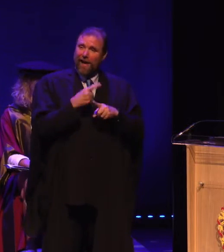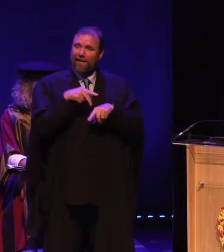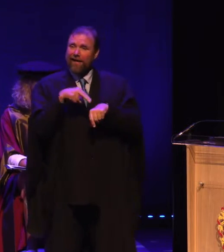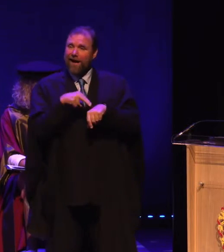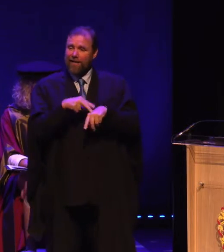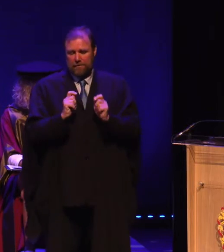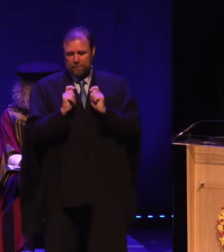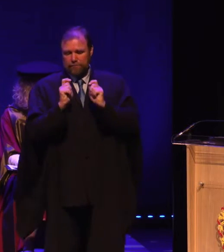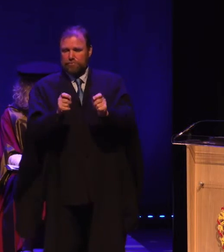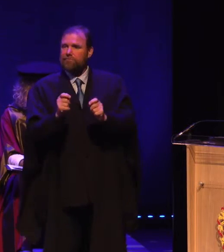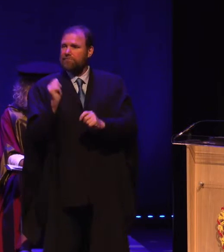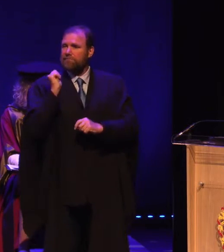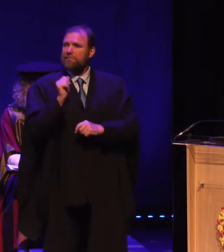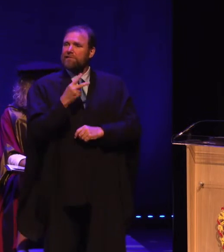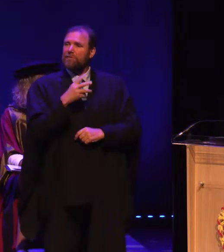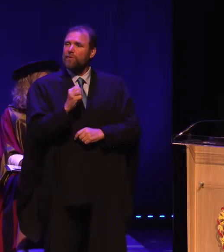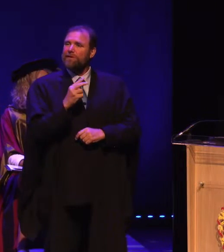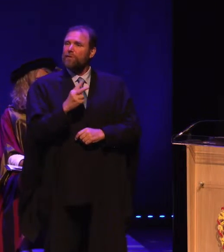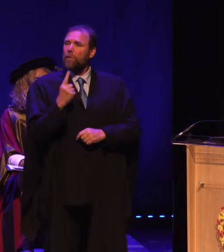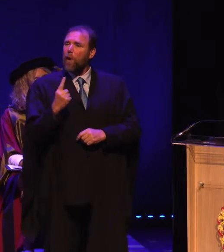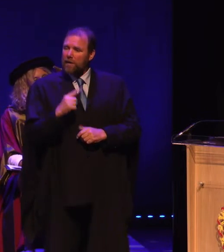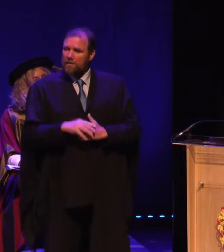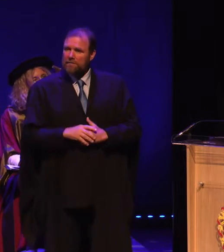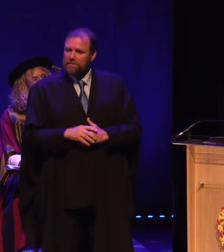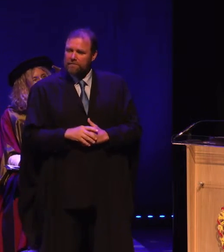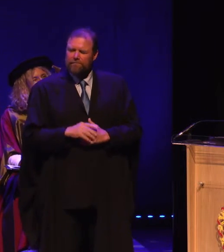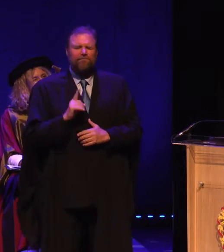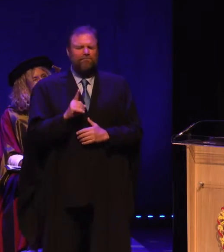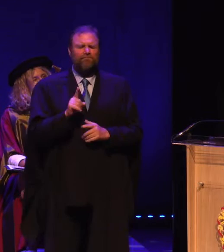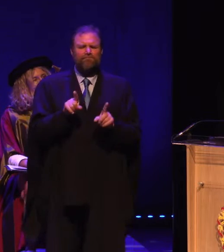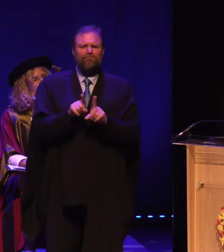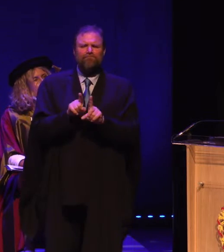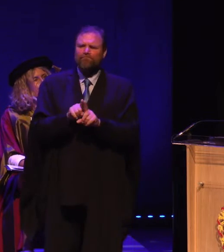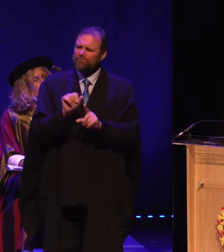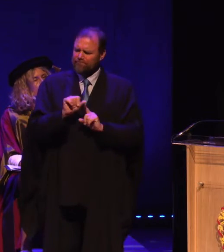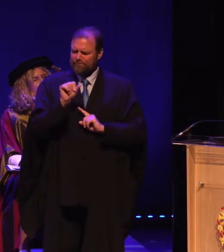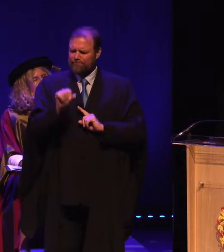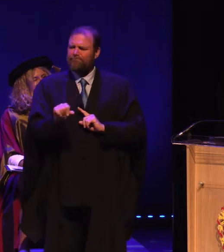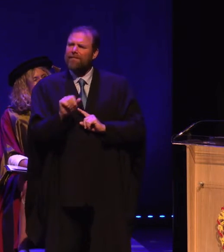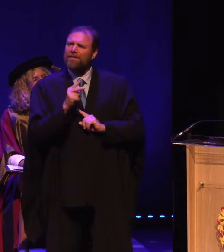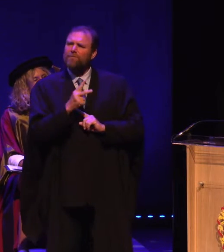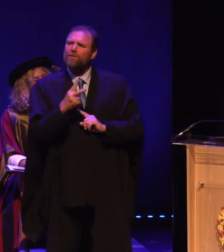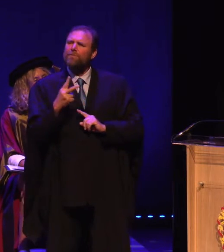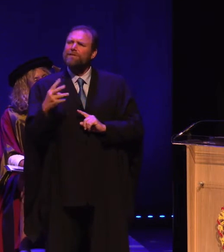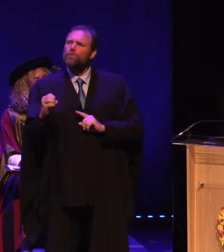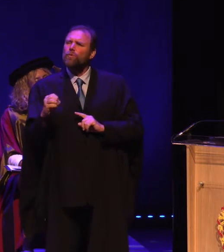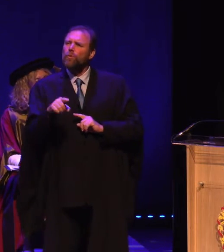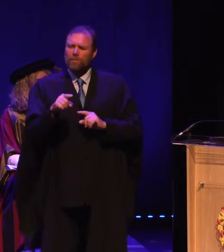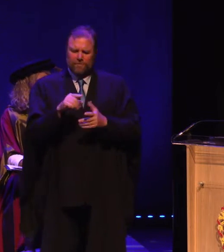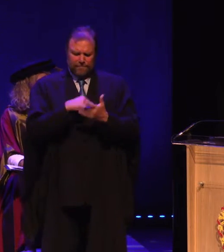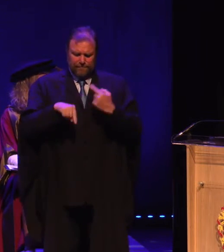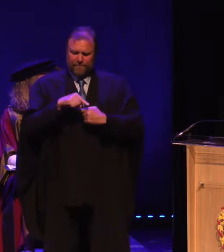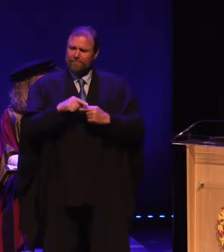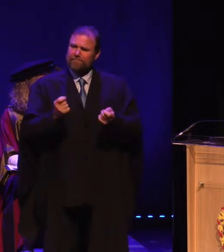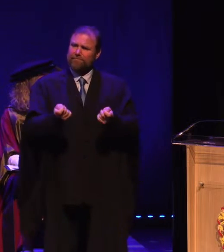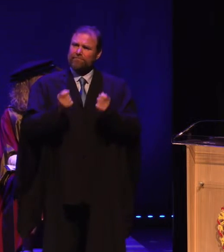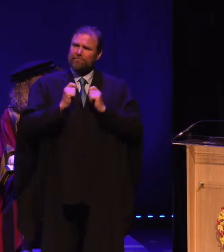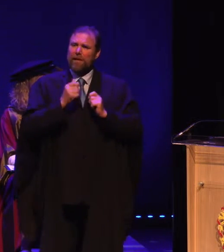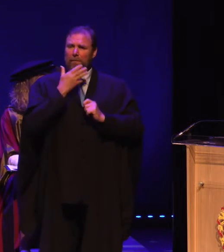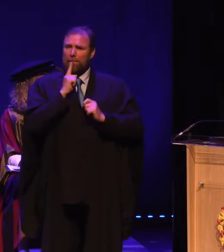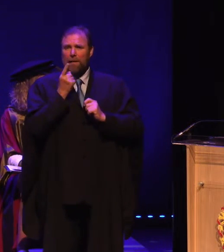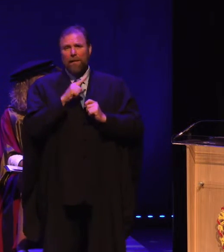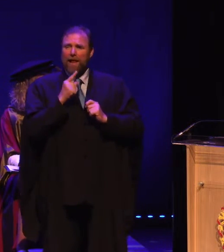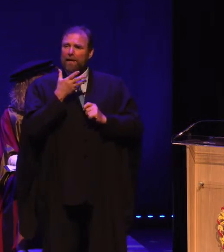December 2021, we were delighted to receive the People and Planet Award of the number one UK